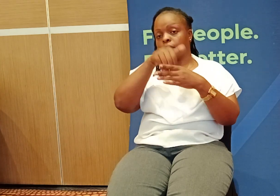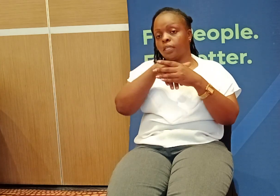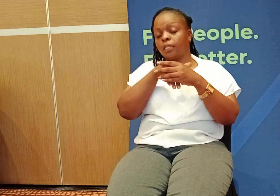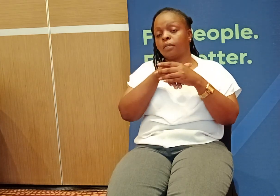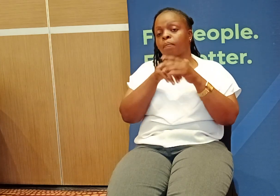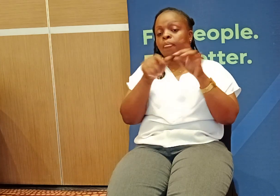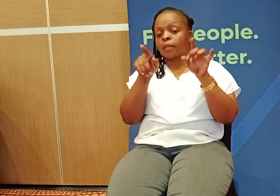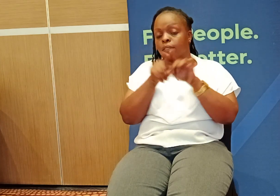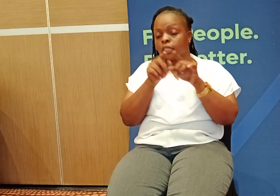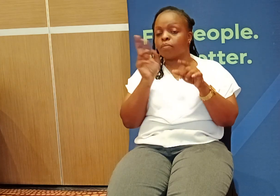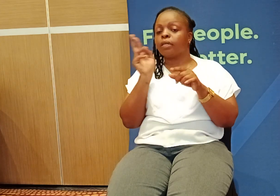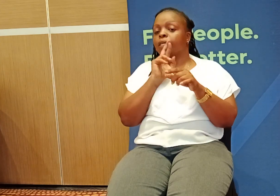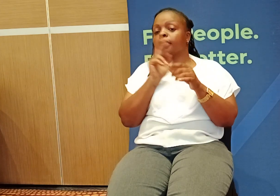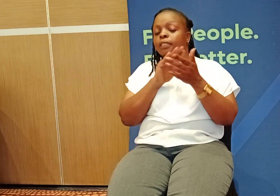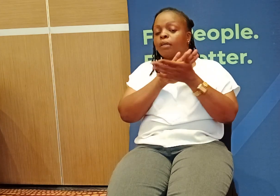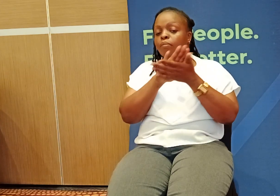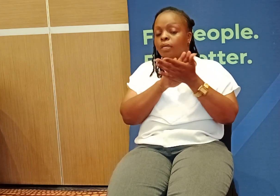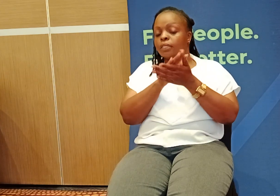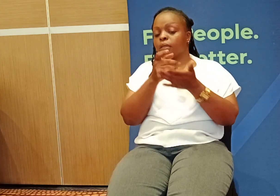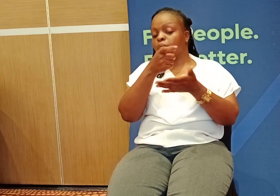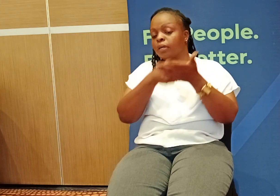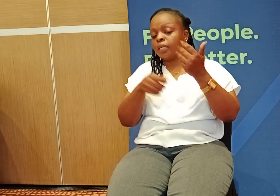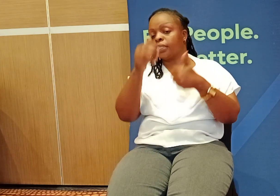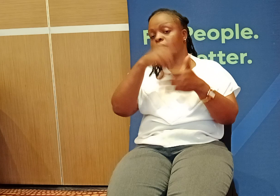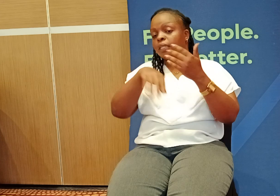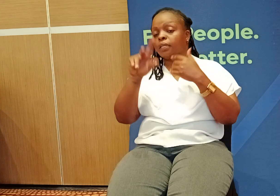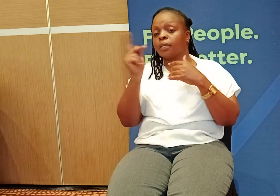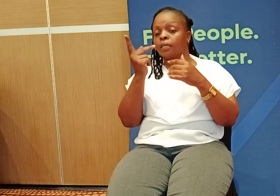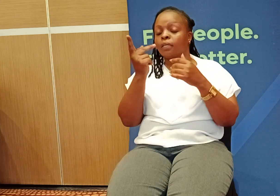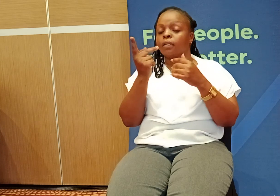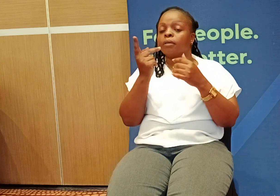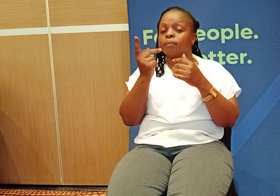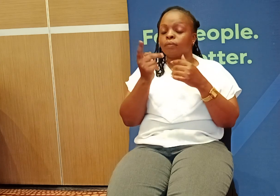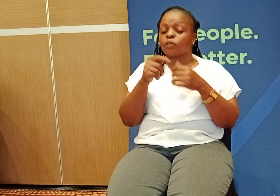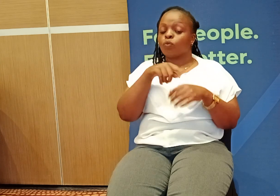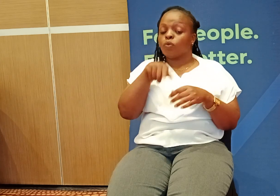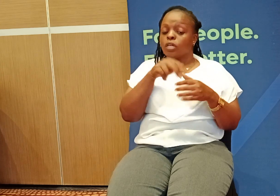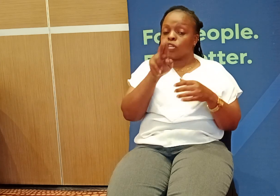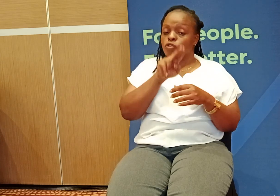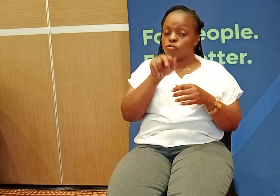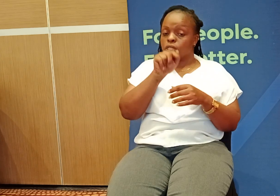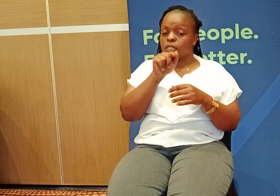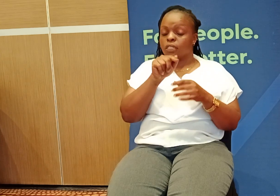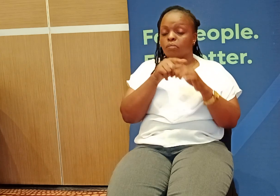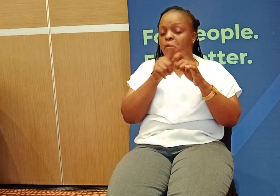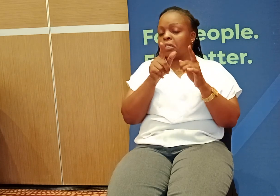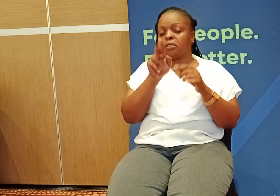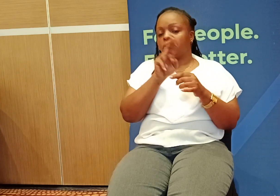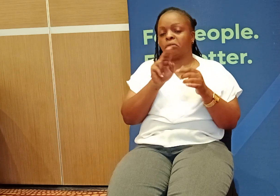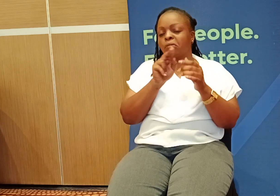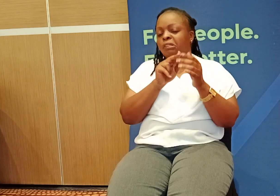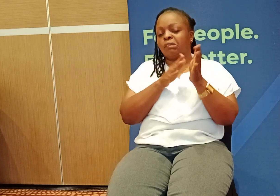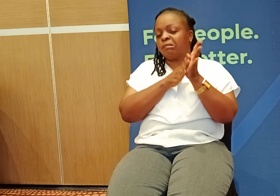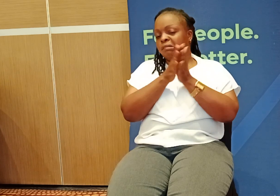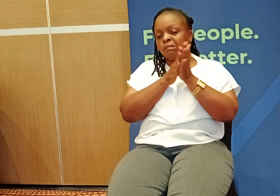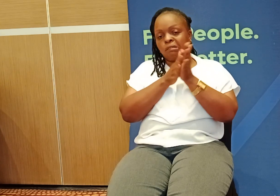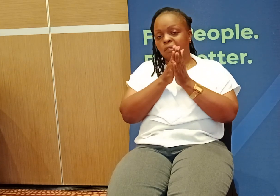The risk-based pricing came in. We are using it, but we are using it also very prudently, because you don't want to create